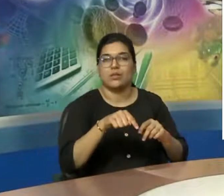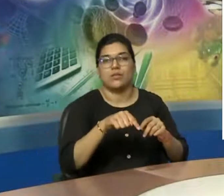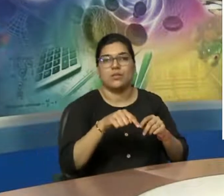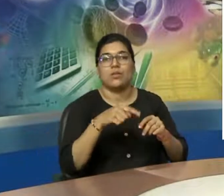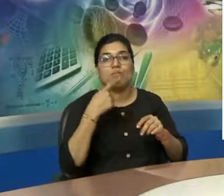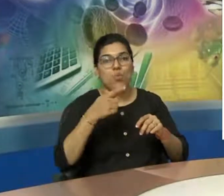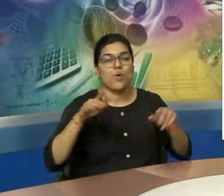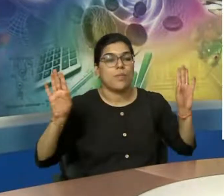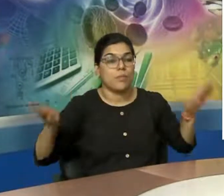shape.